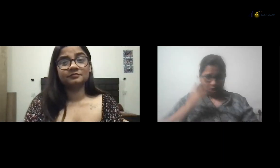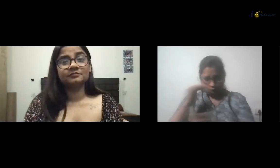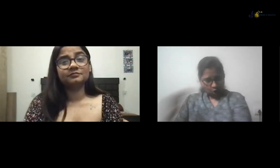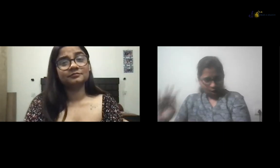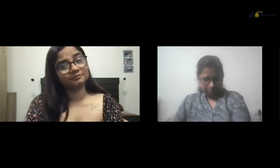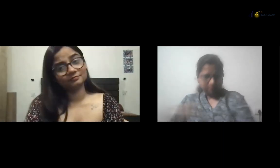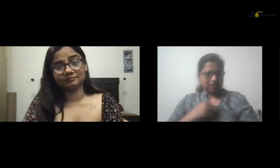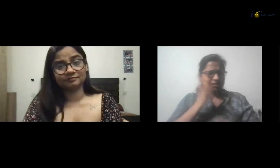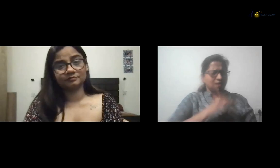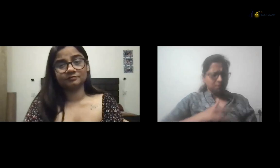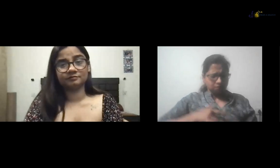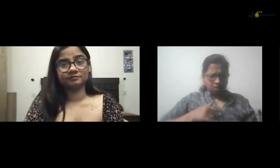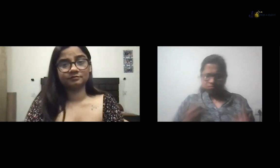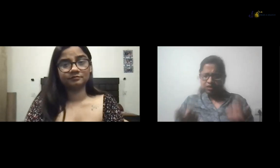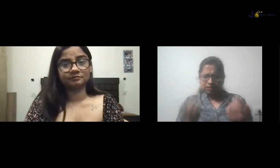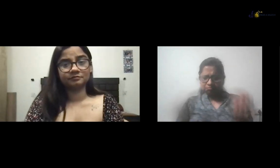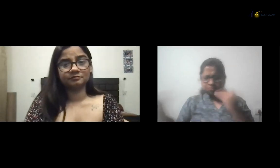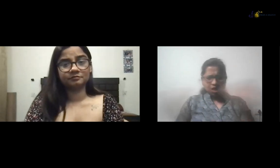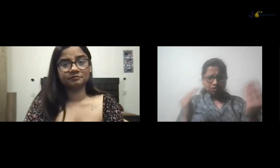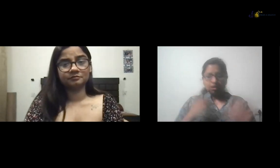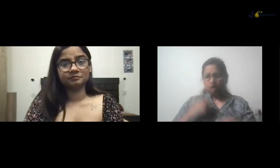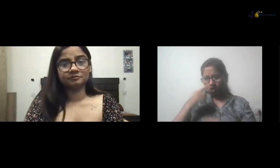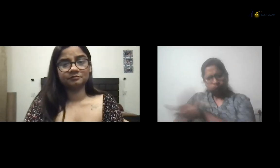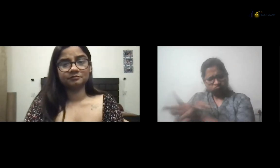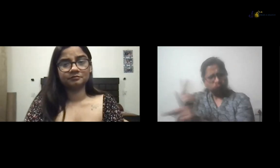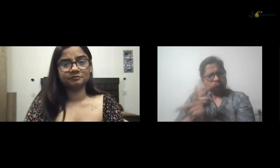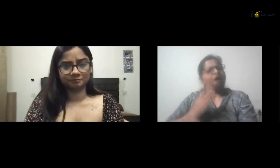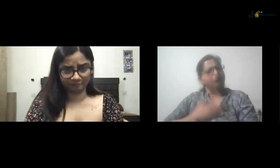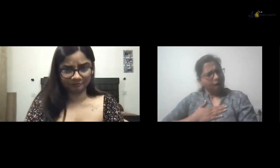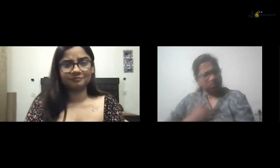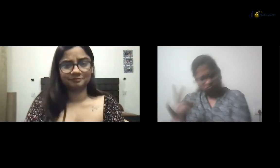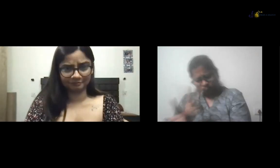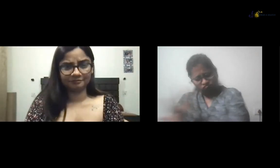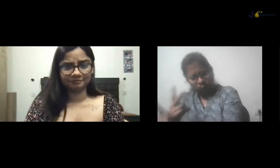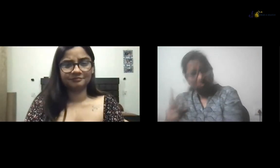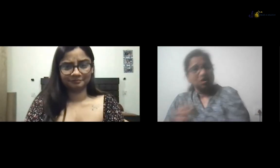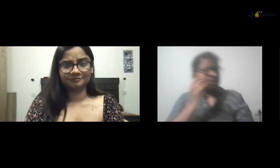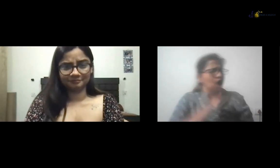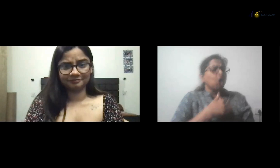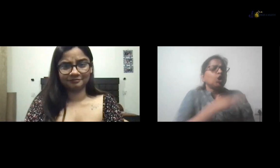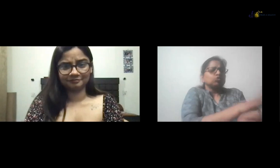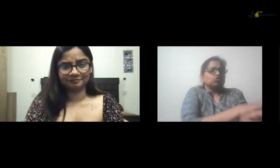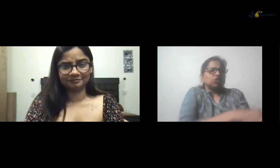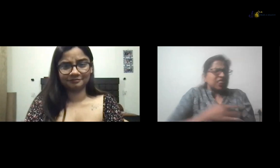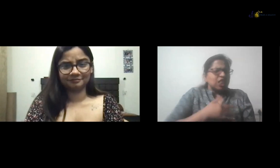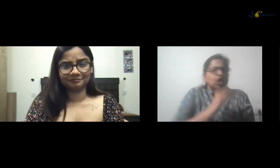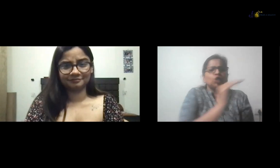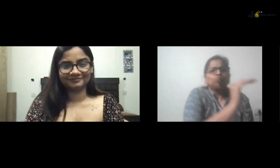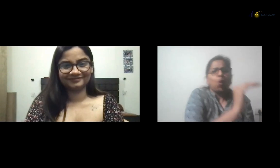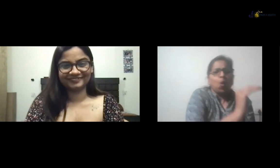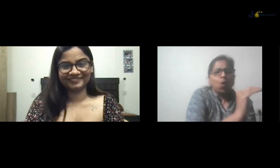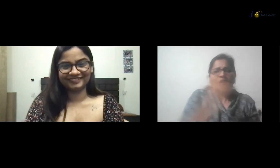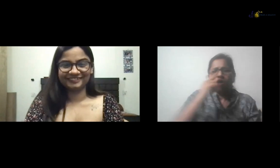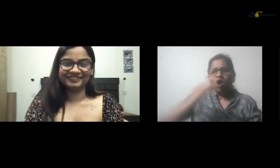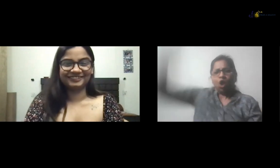big impact which has been made in India. So we have to see. I am pampering my girl